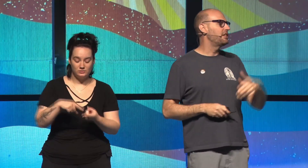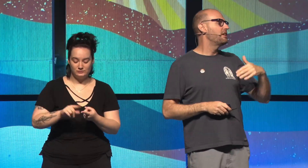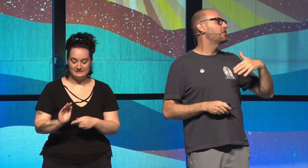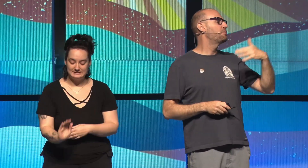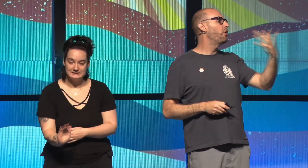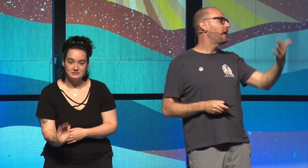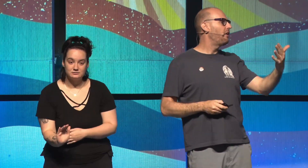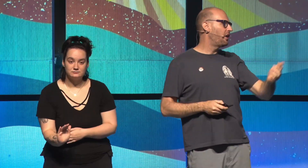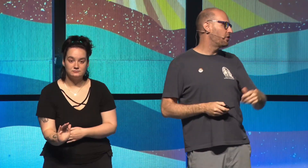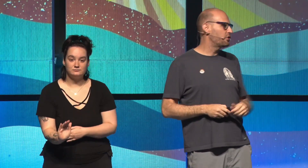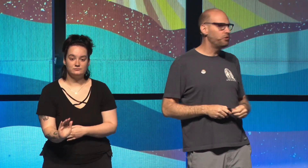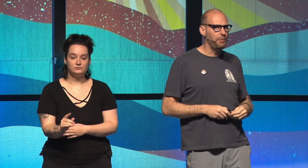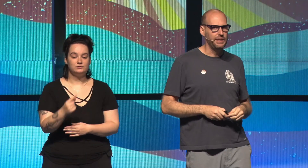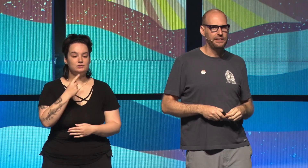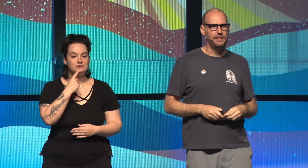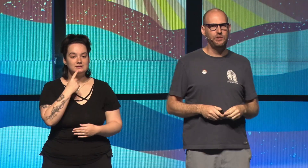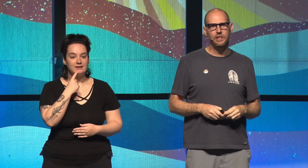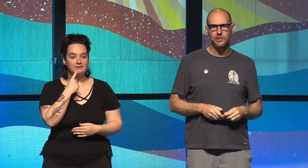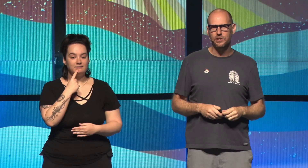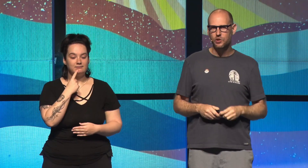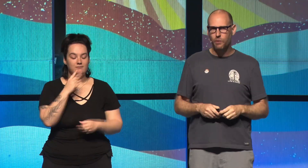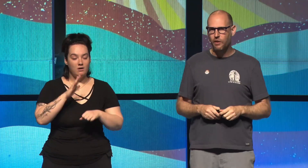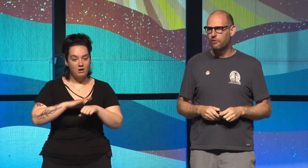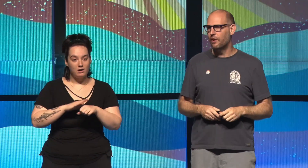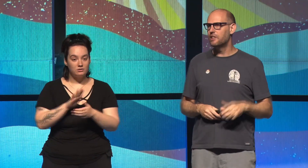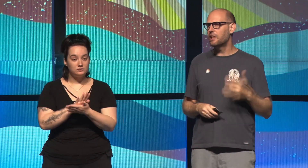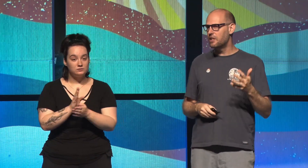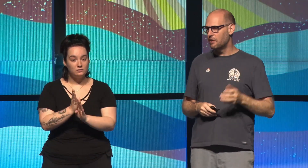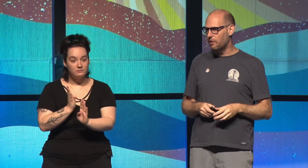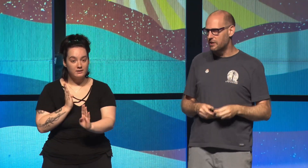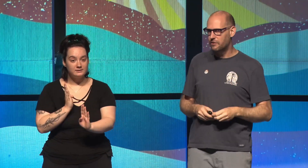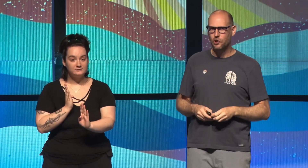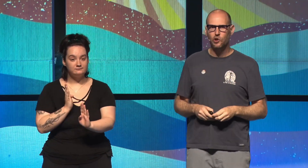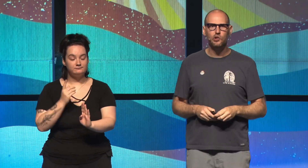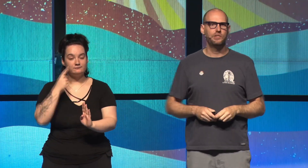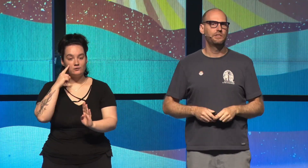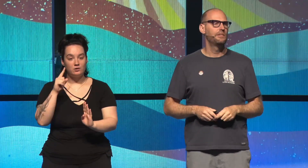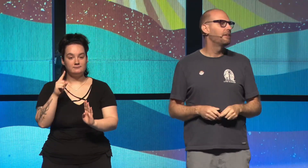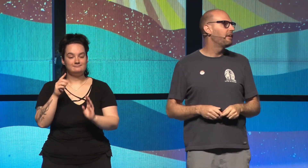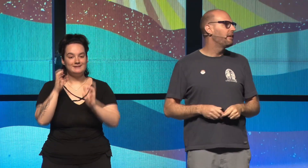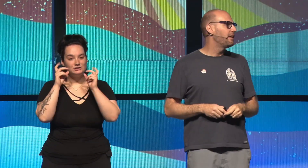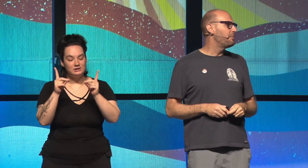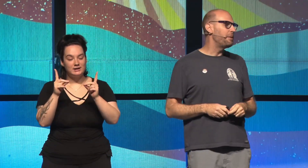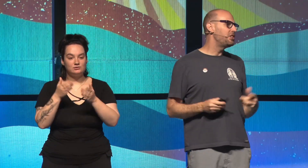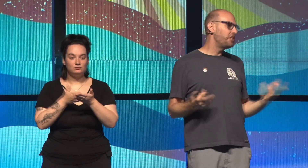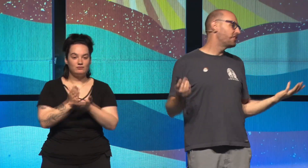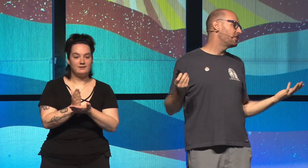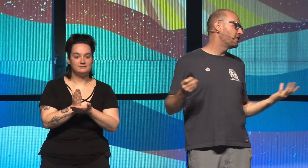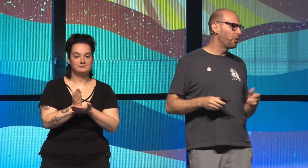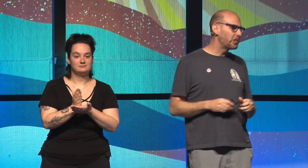after she spoke out on her school bus in 2012 for education rights for girls. Maybe she just should have worked